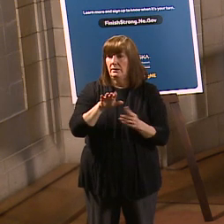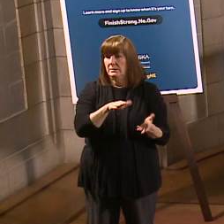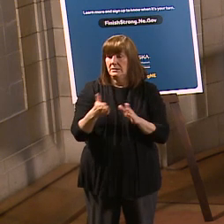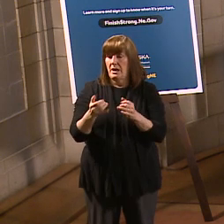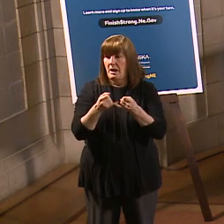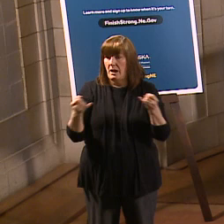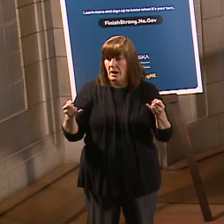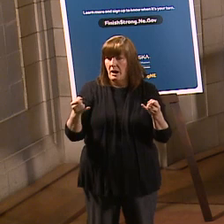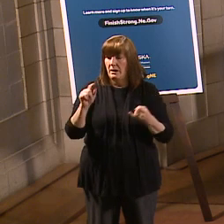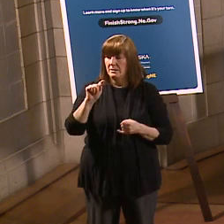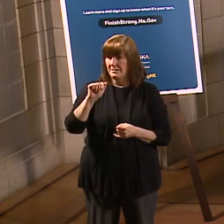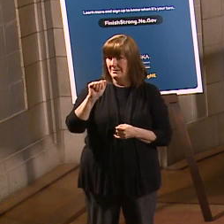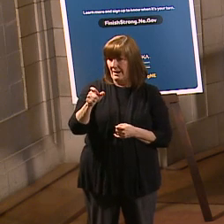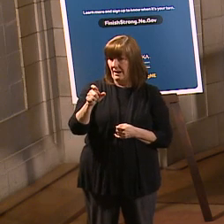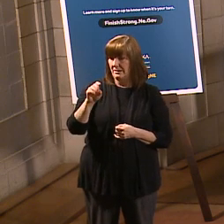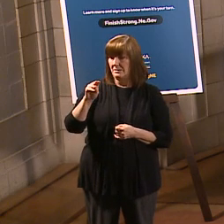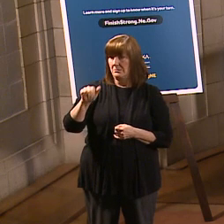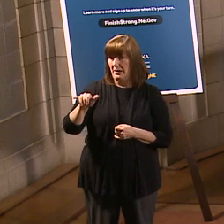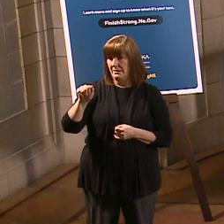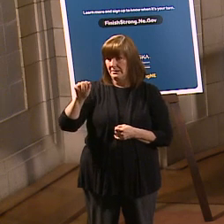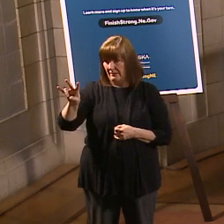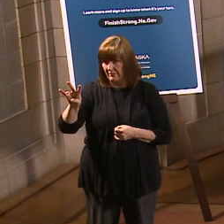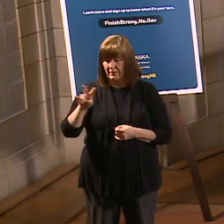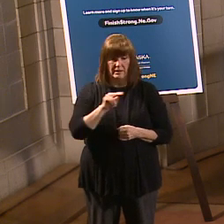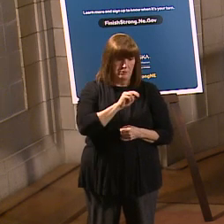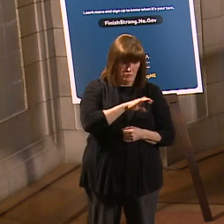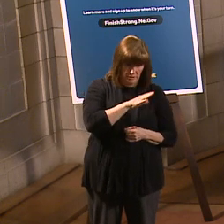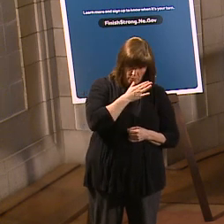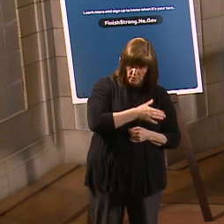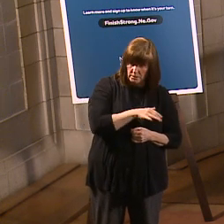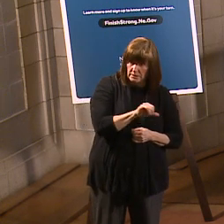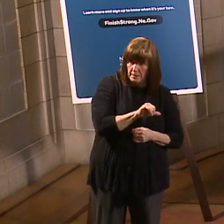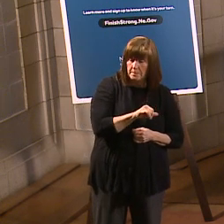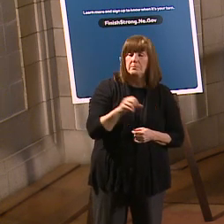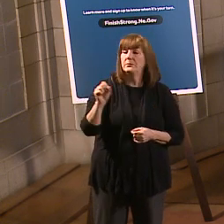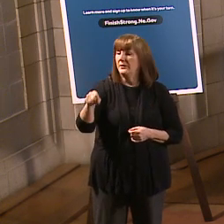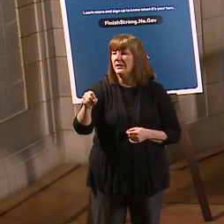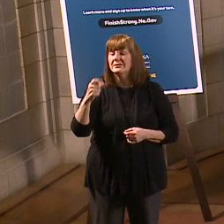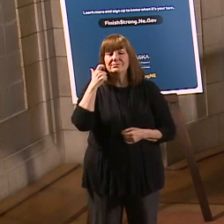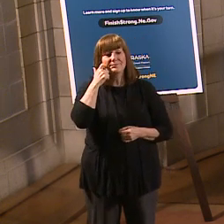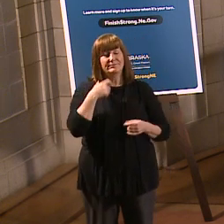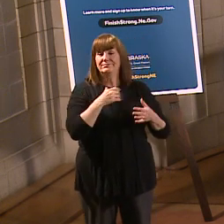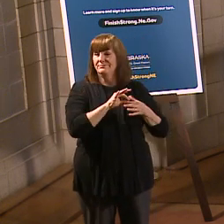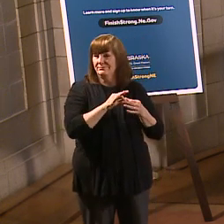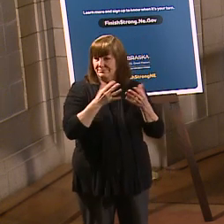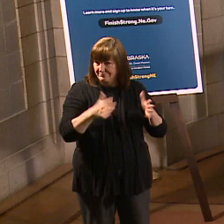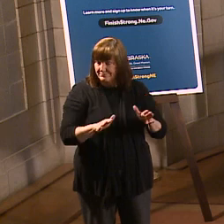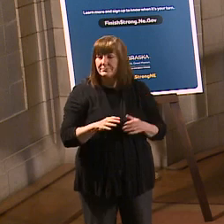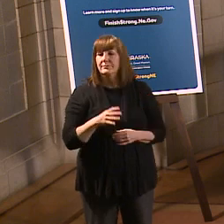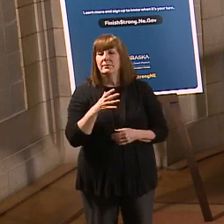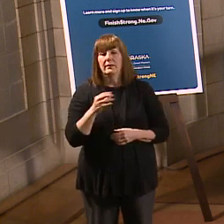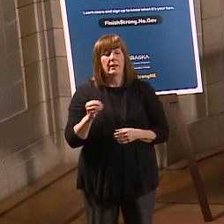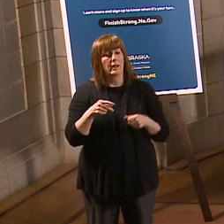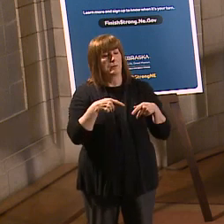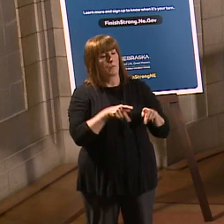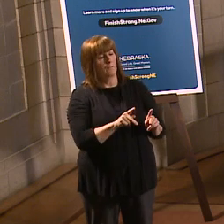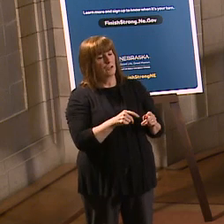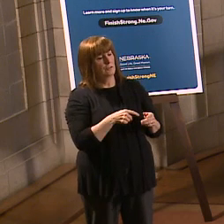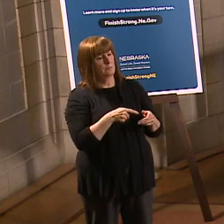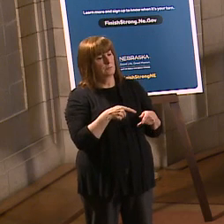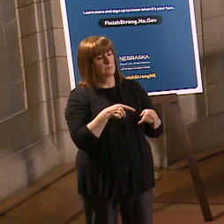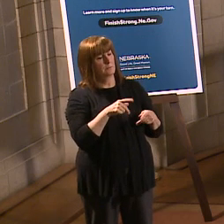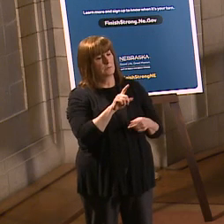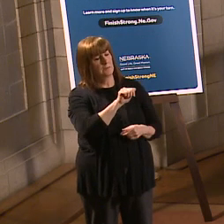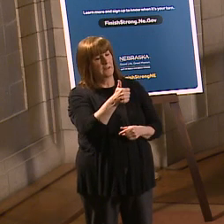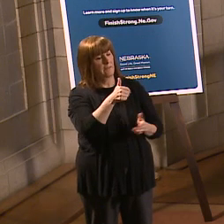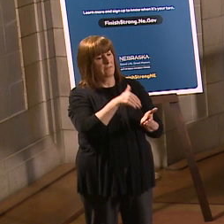Nebraska be extending also? And the answer is yes. We covered that one already. And the provision allowing $10,200 in